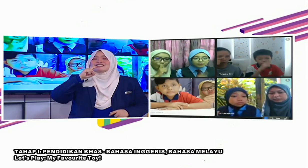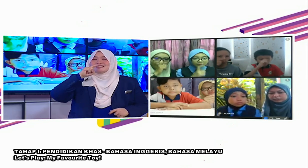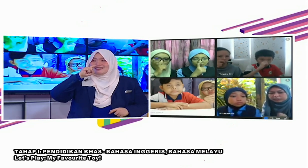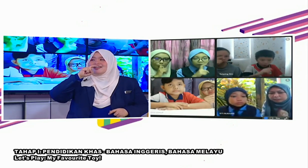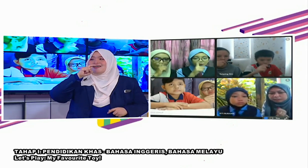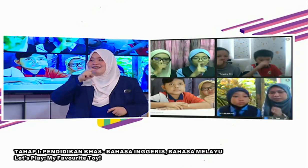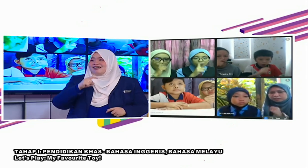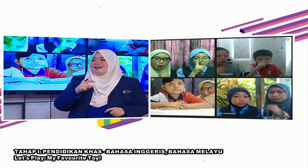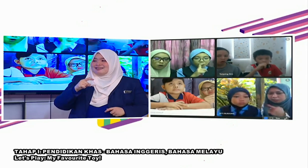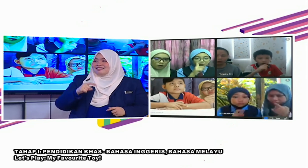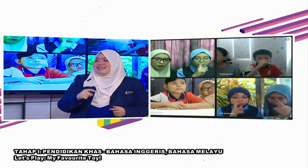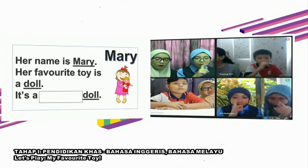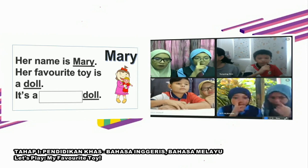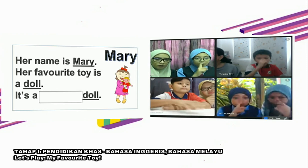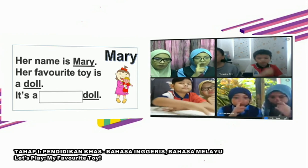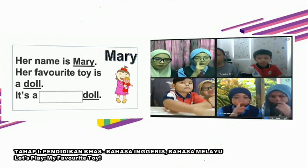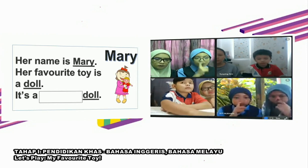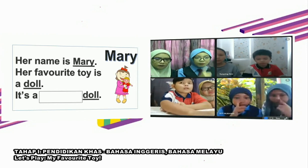doll.